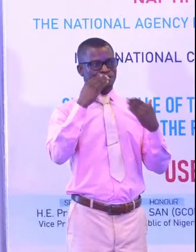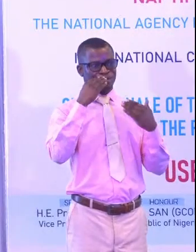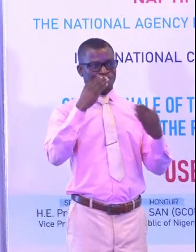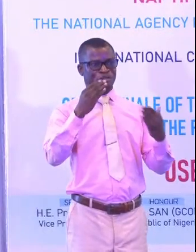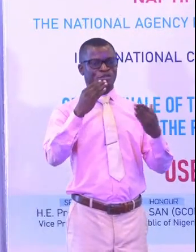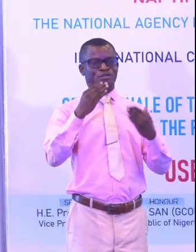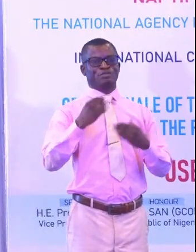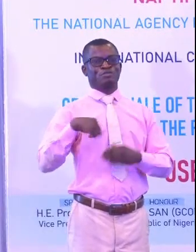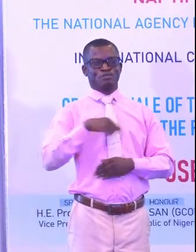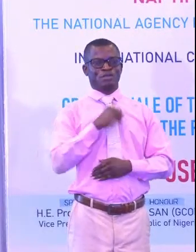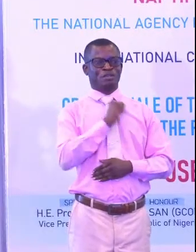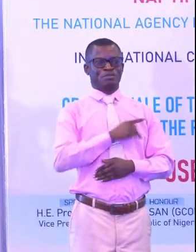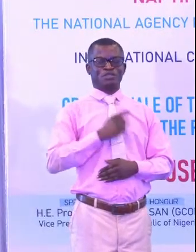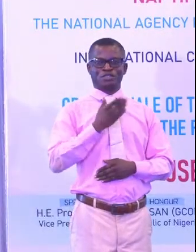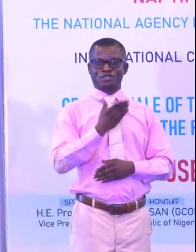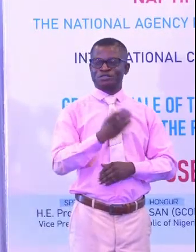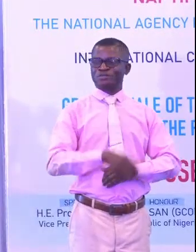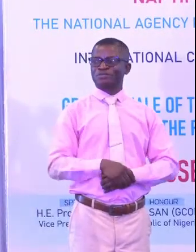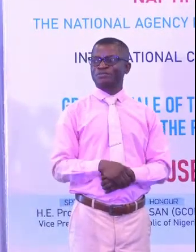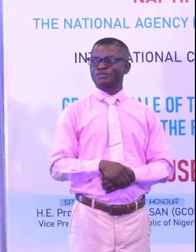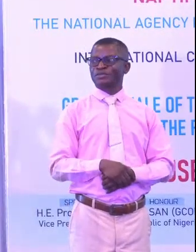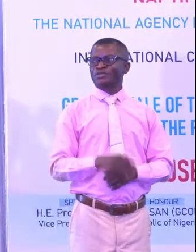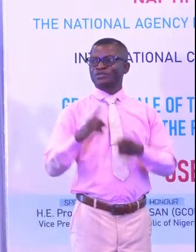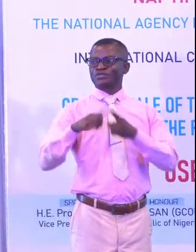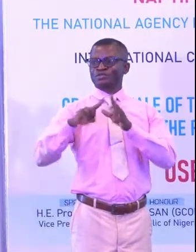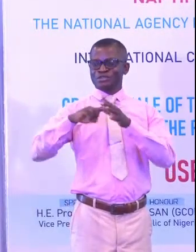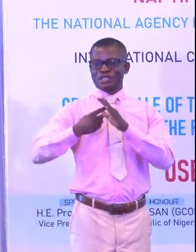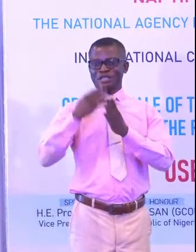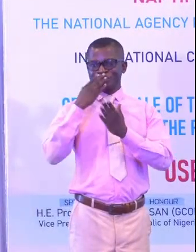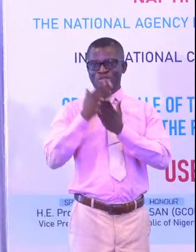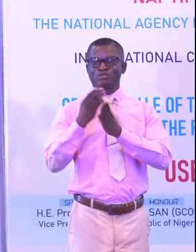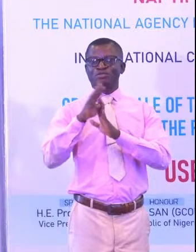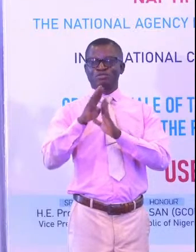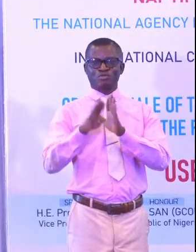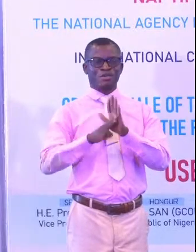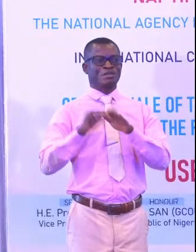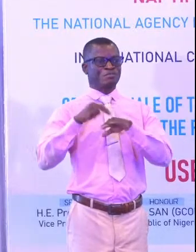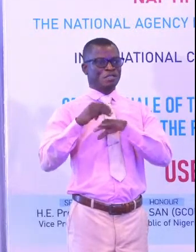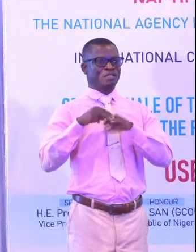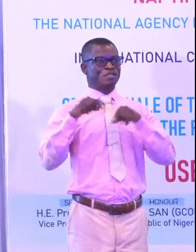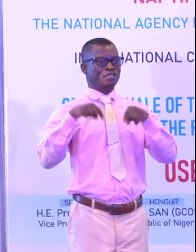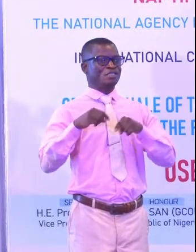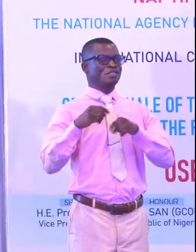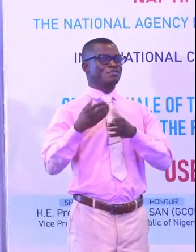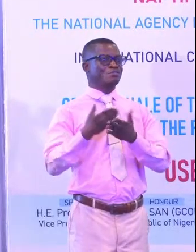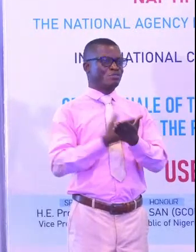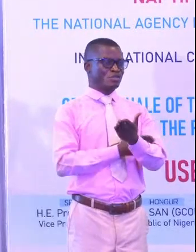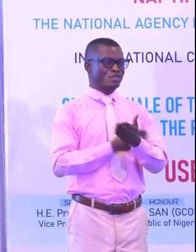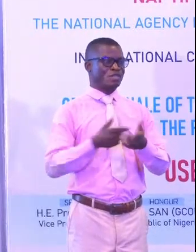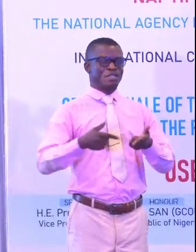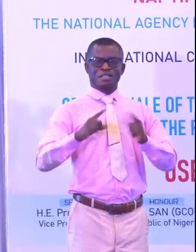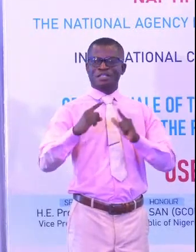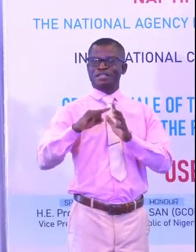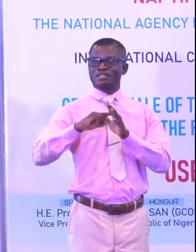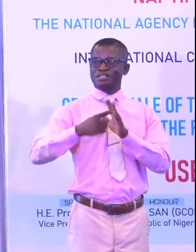We appreciate you. So to begin the goodwill messages this morning, let's start with the